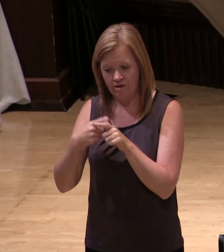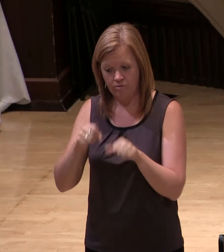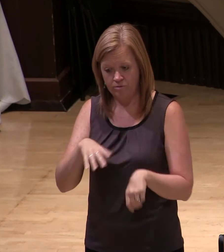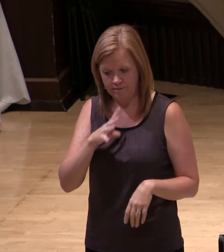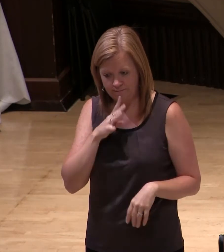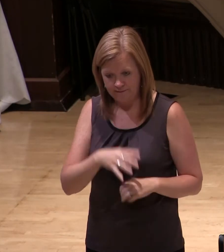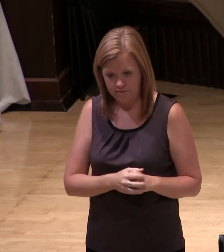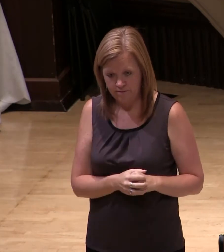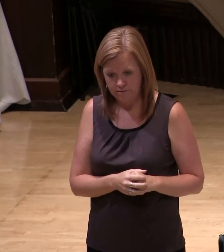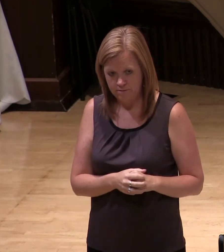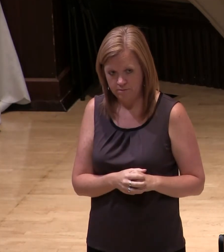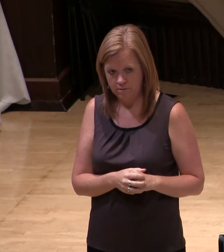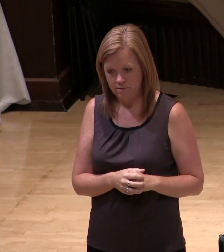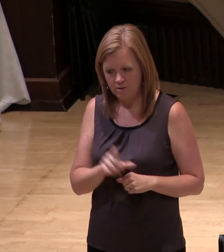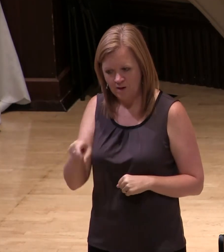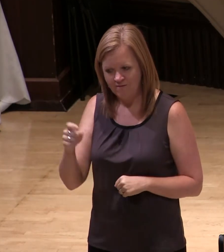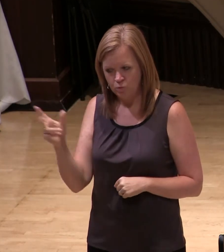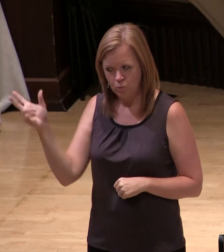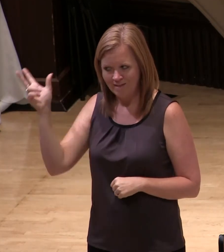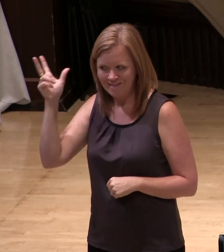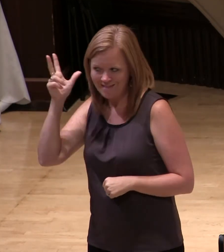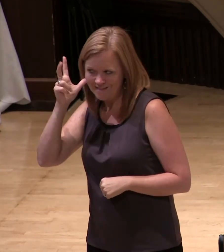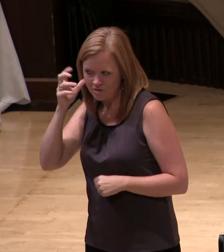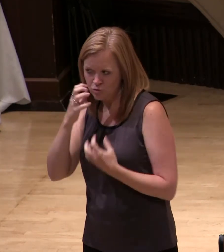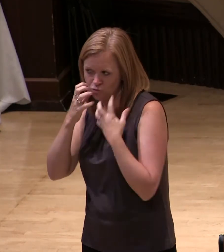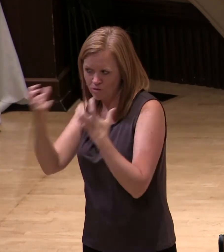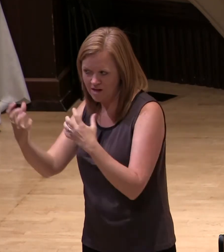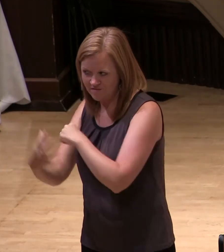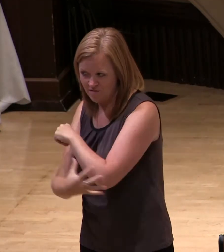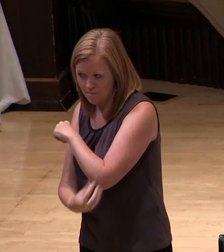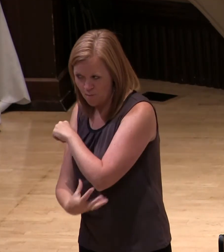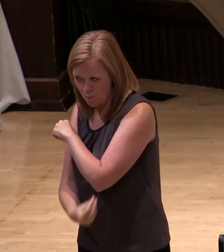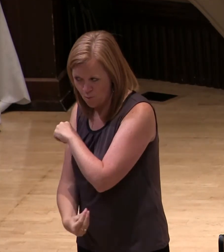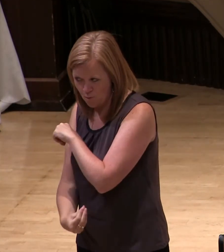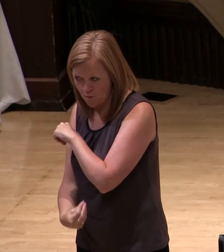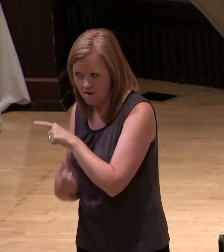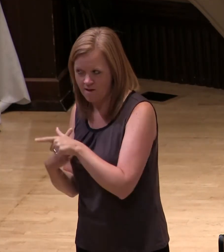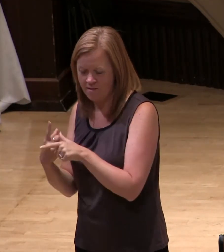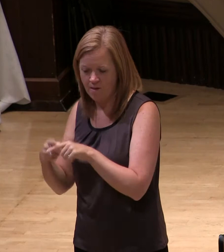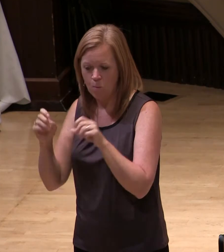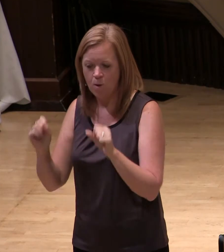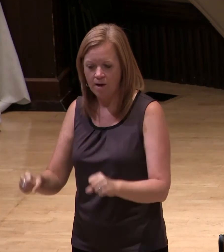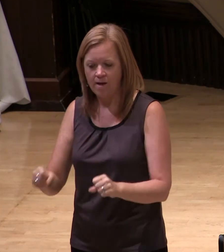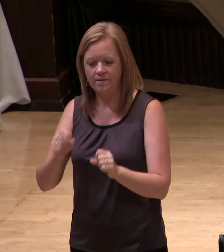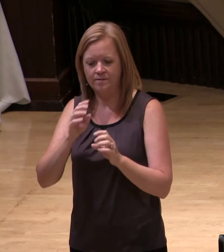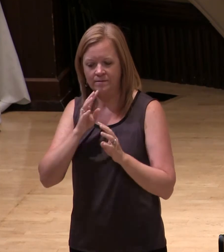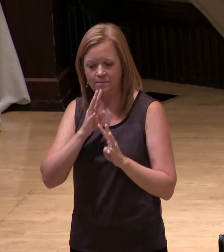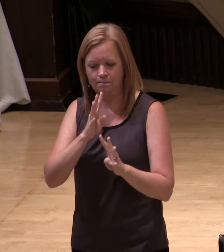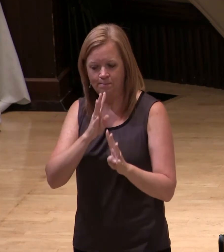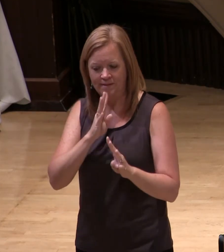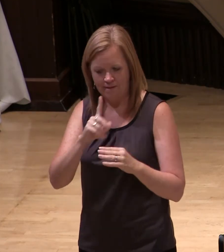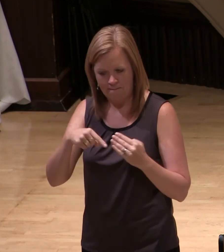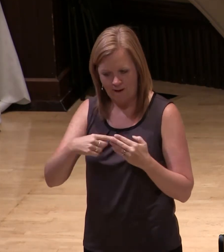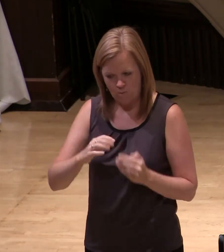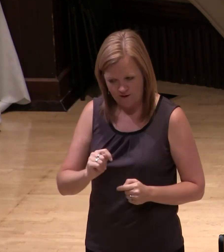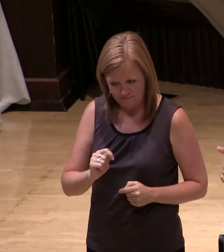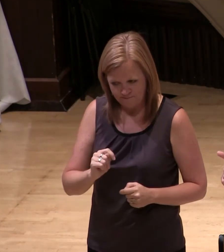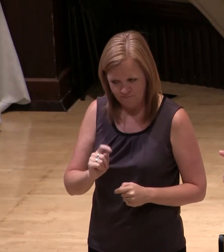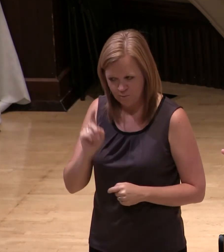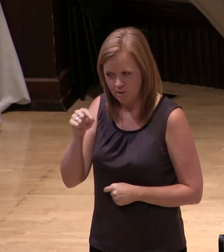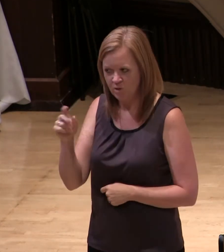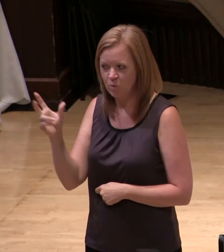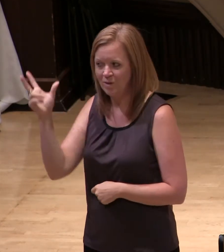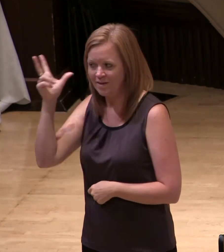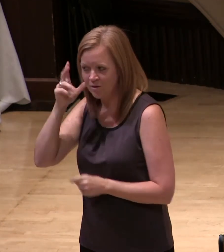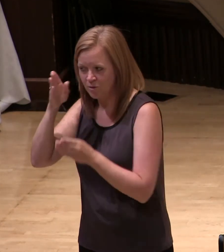speak. We have to hear first the cries of the poor, then we can speak about it. We need to hear a